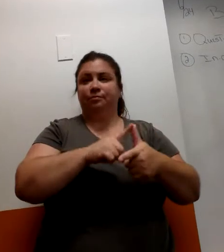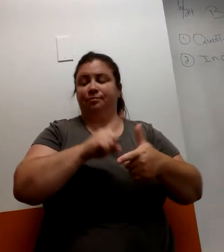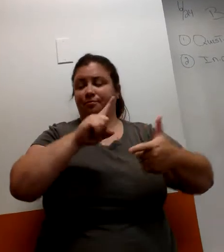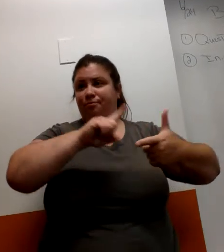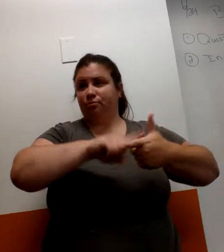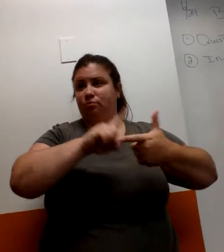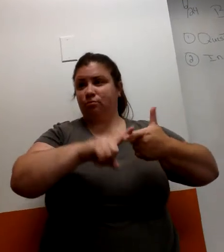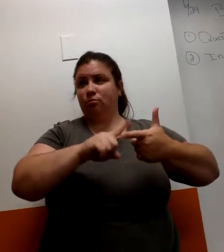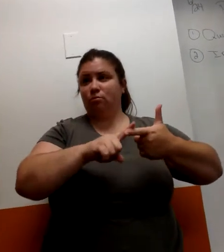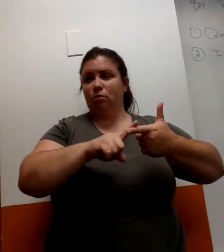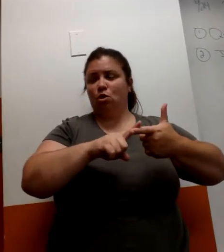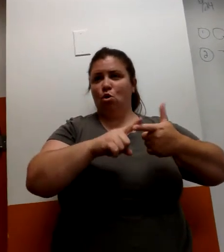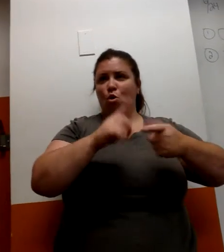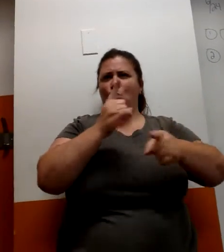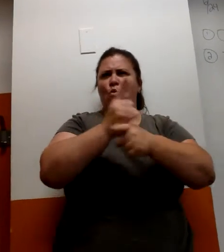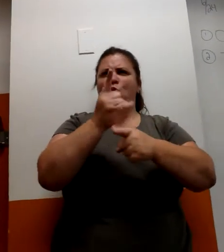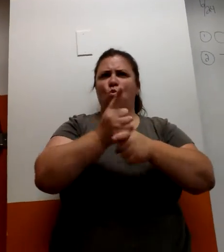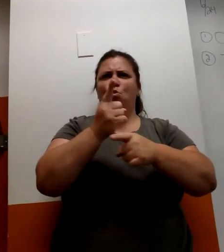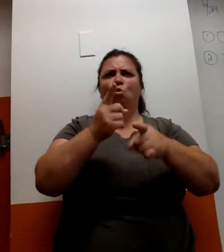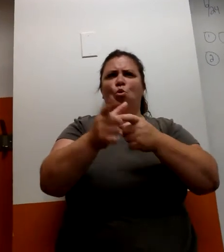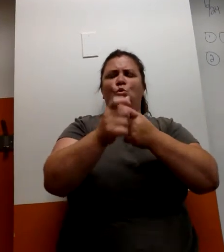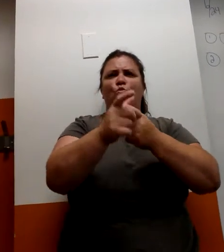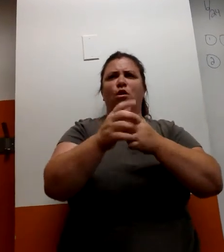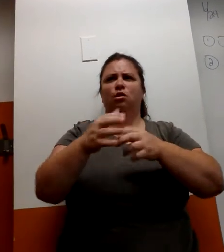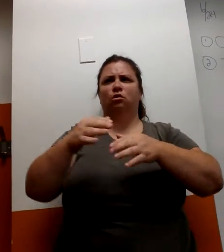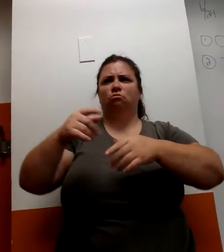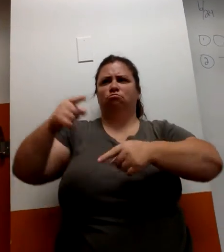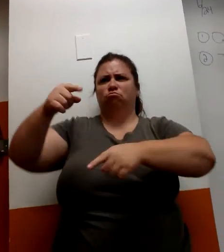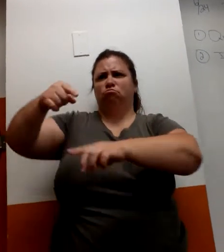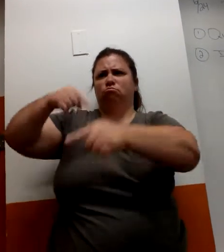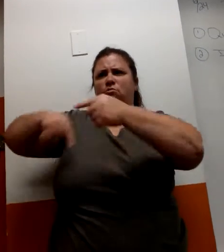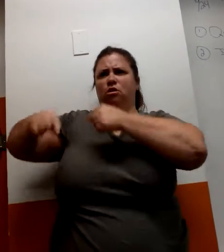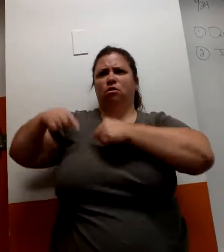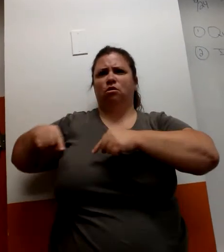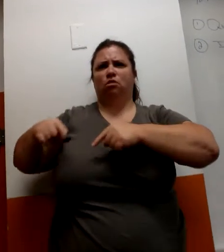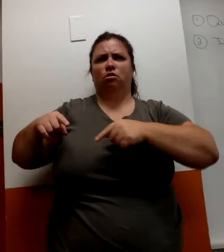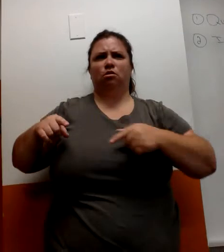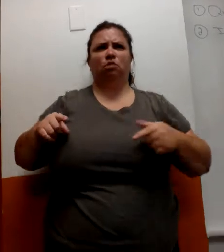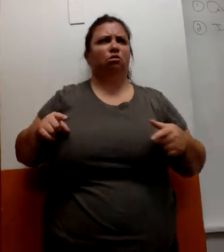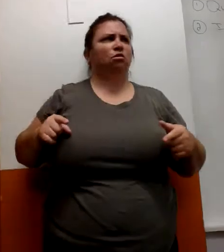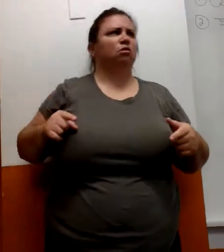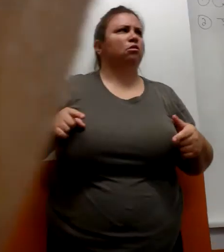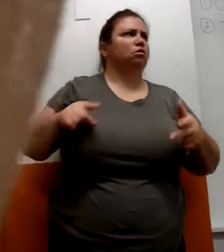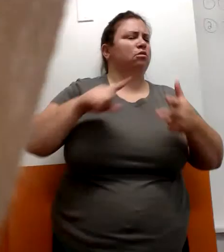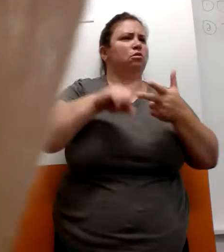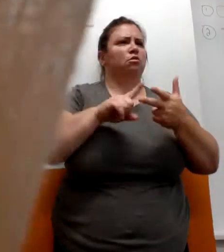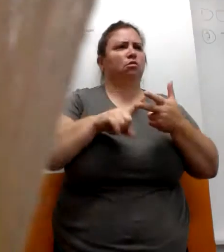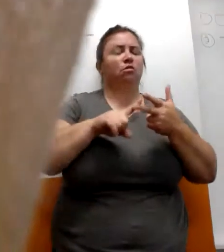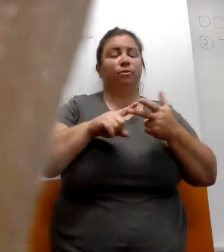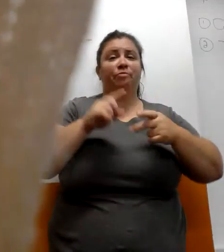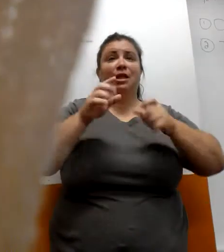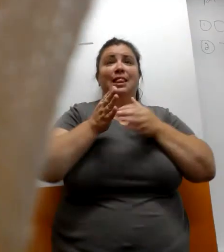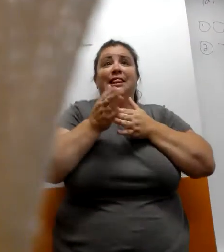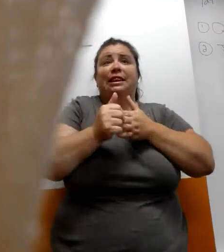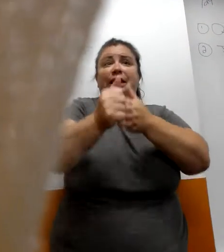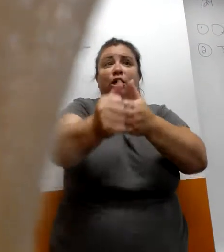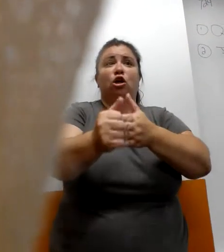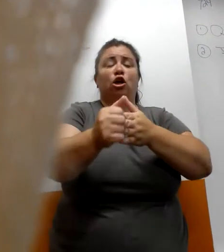Running backwards. Leading cause of death among perhaps people involved in Yamo. I don't know. What